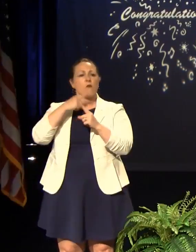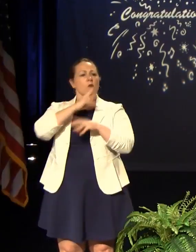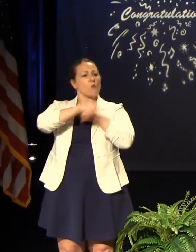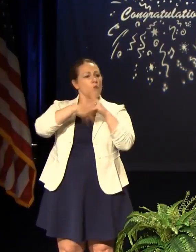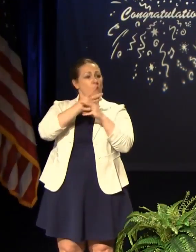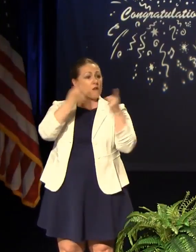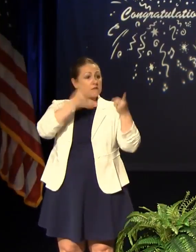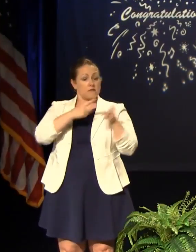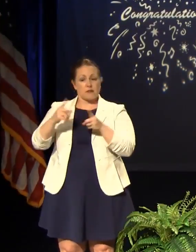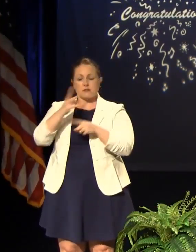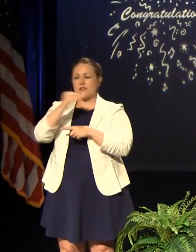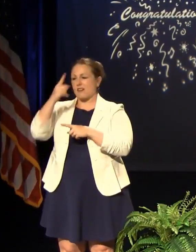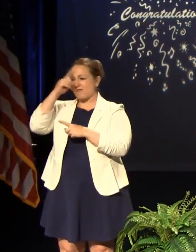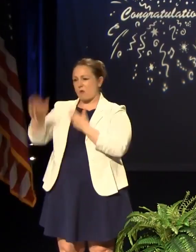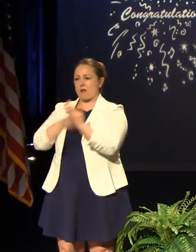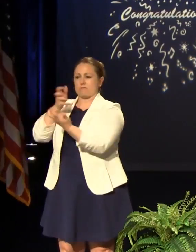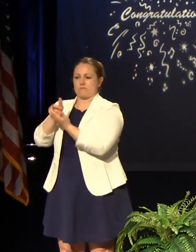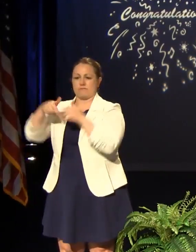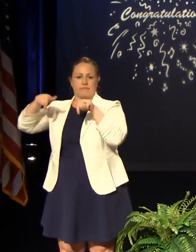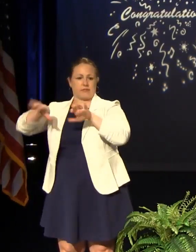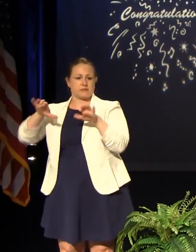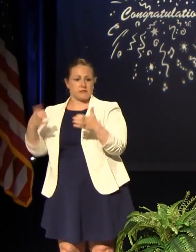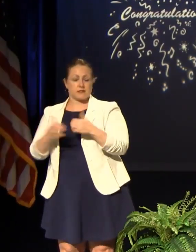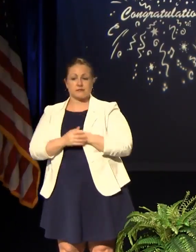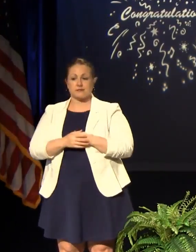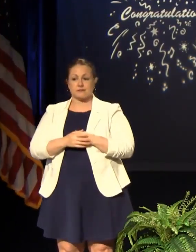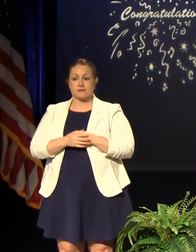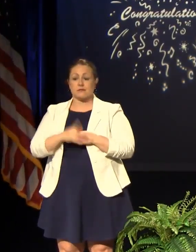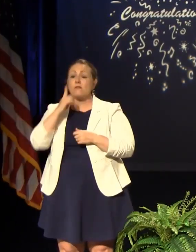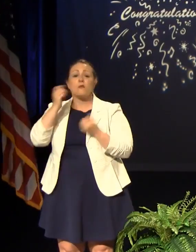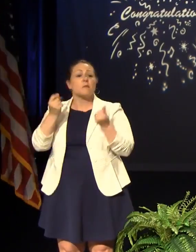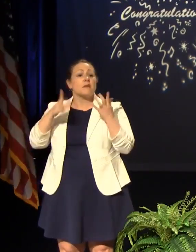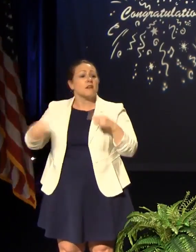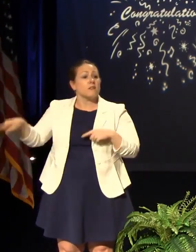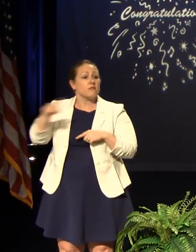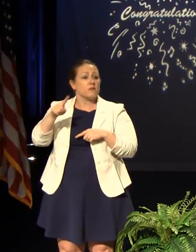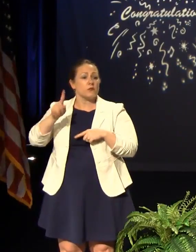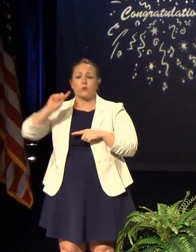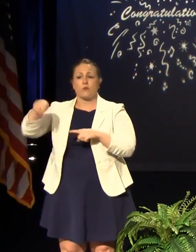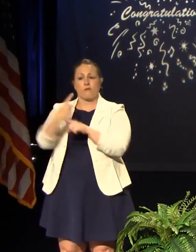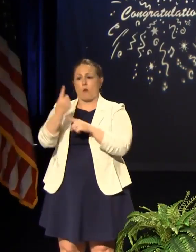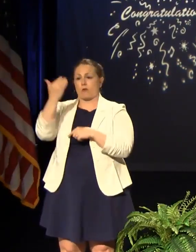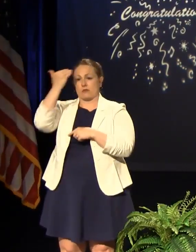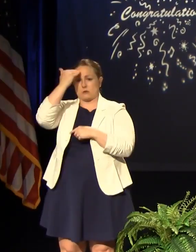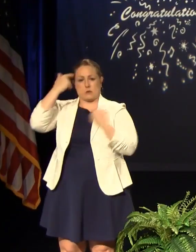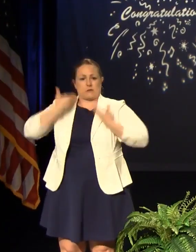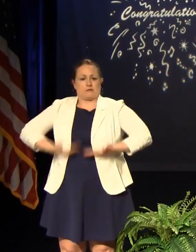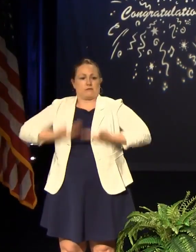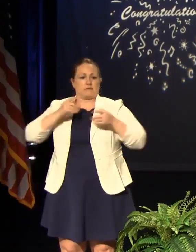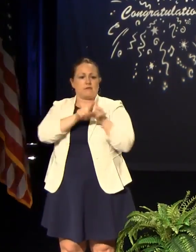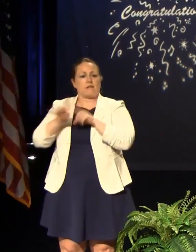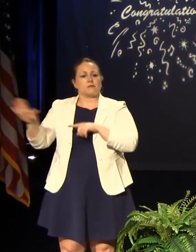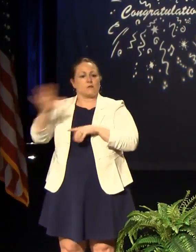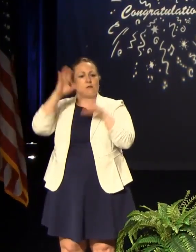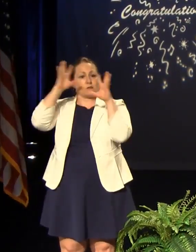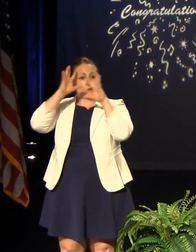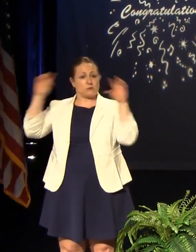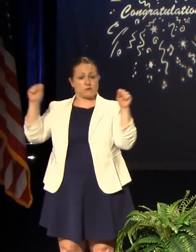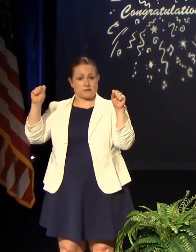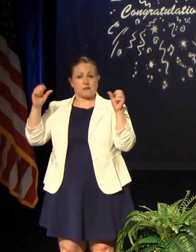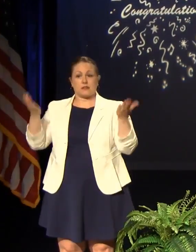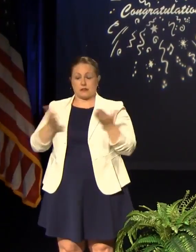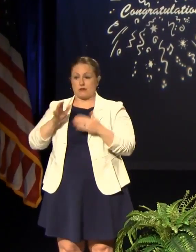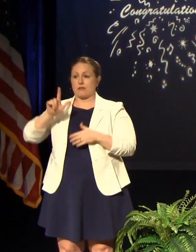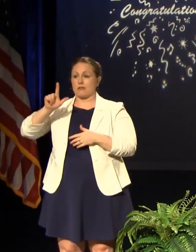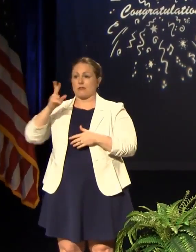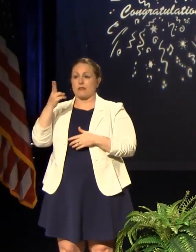class. For many of you, I have been your only superintendent while you've been in Lakeview. There is